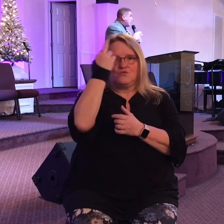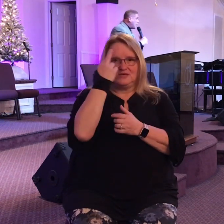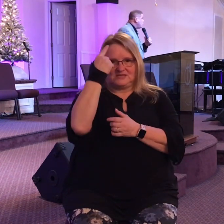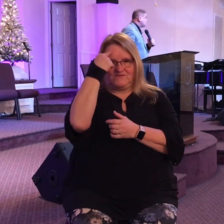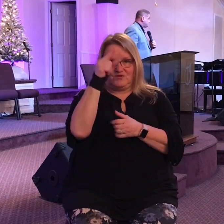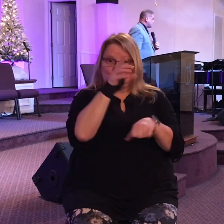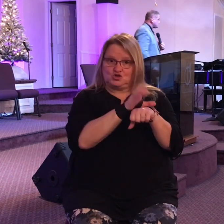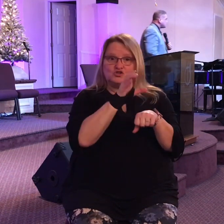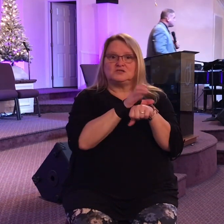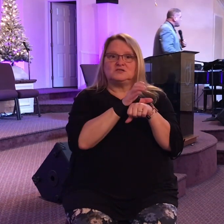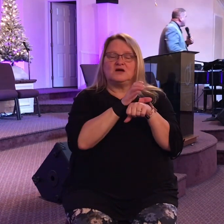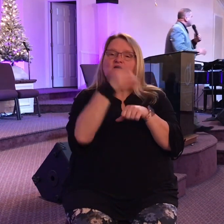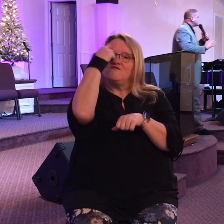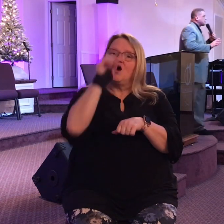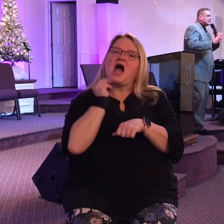Hello?